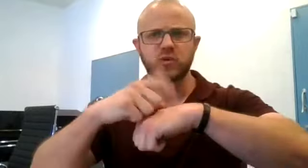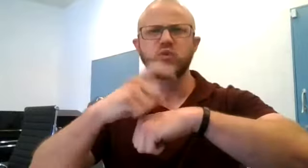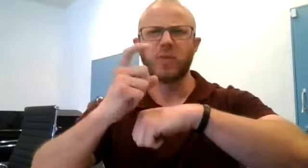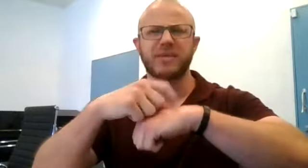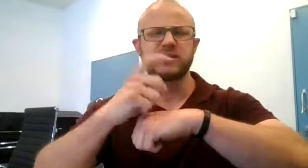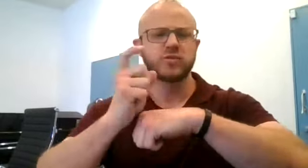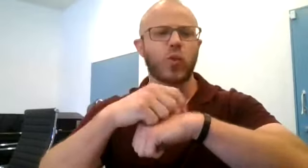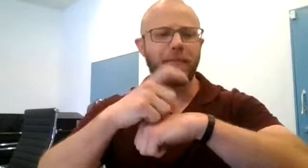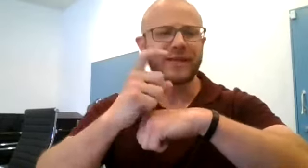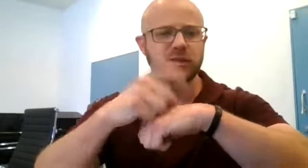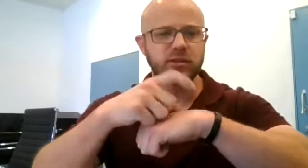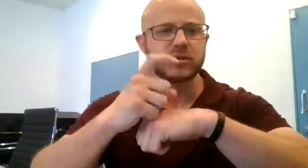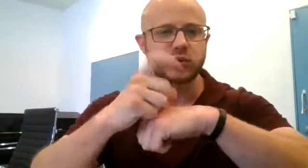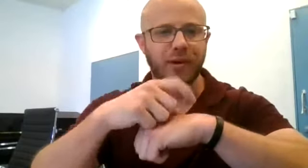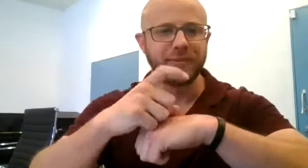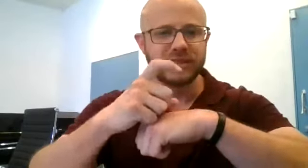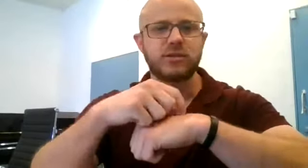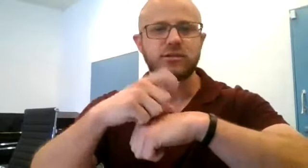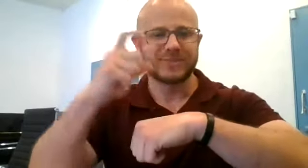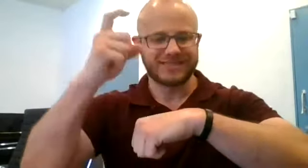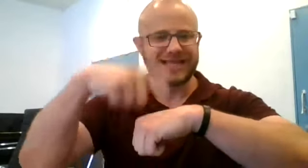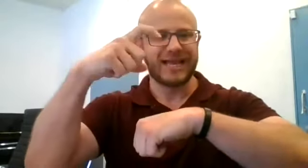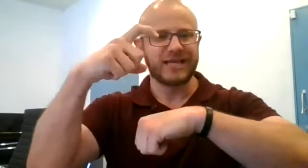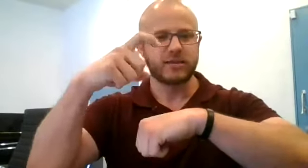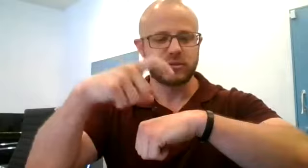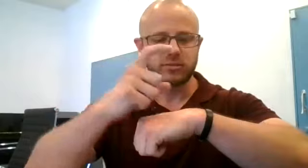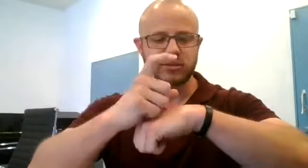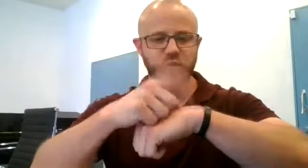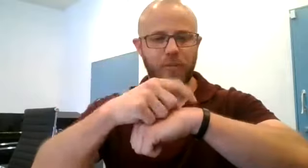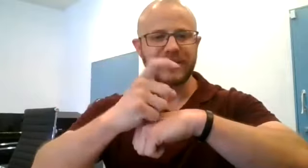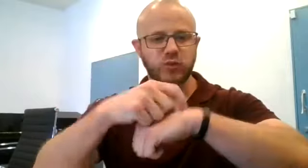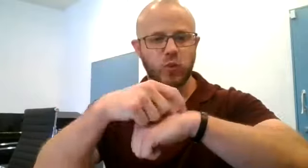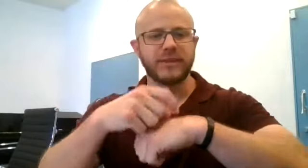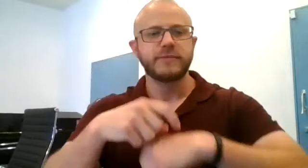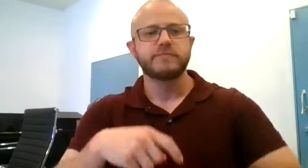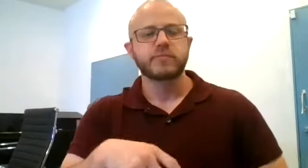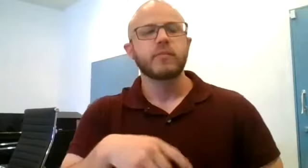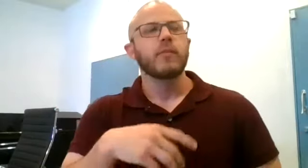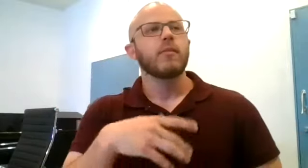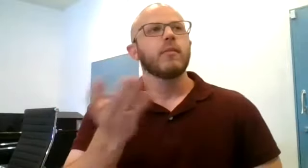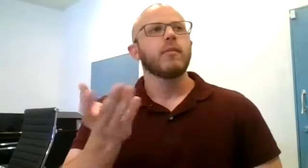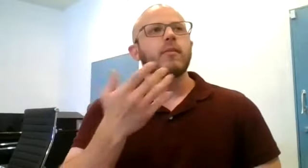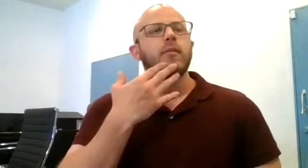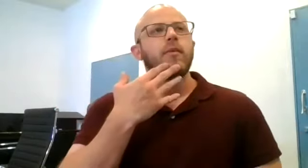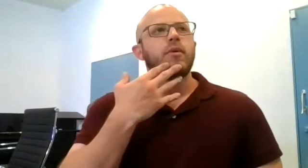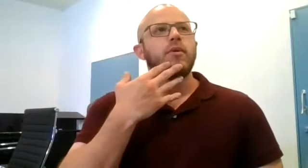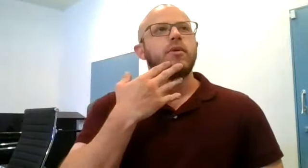yeah. Scorpion, because of the sting from the tail.